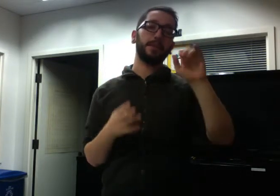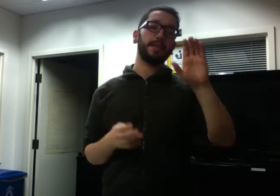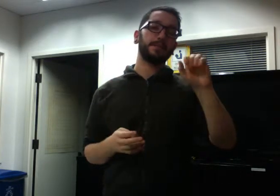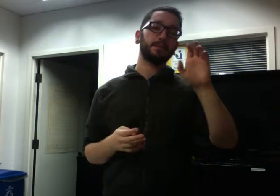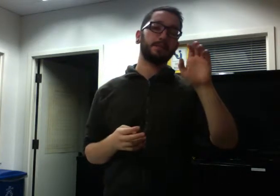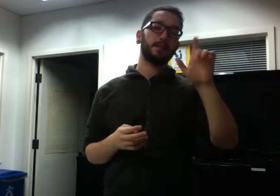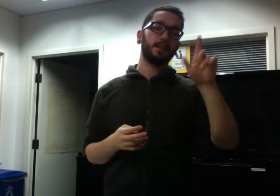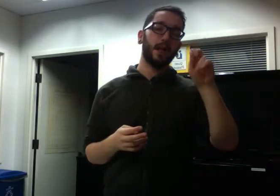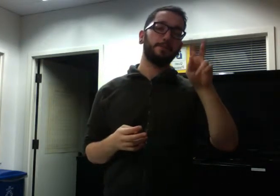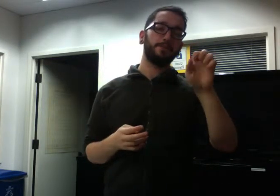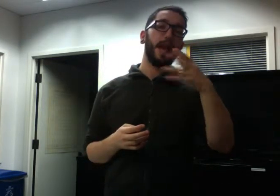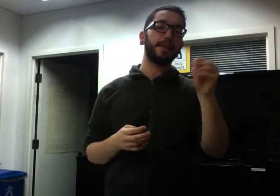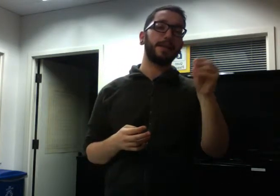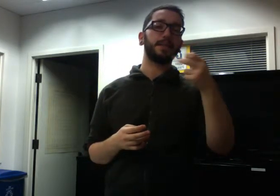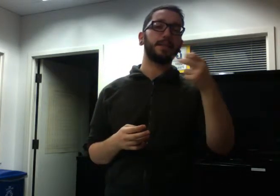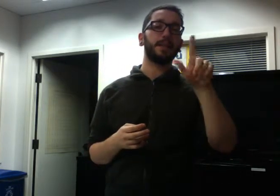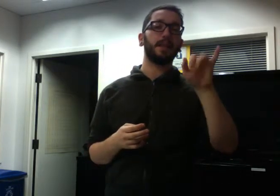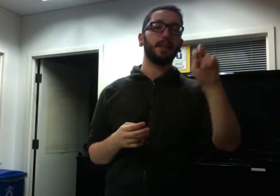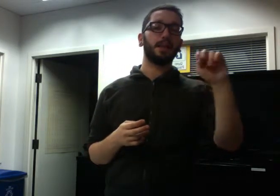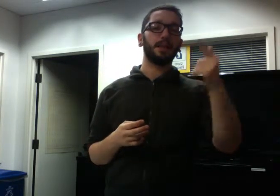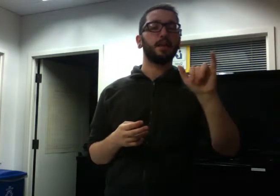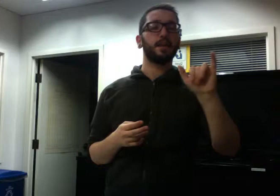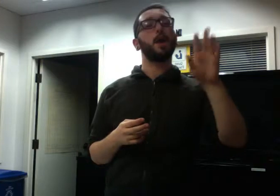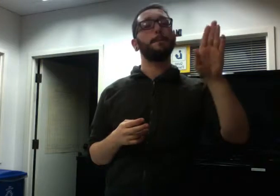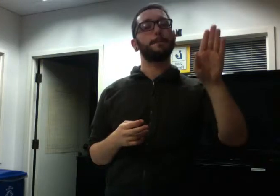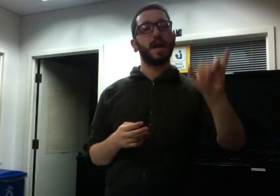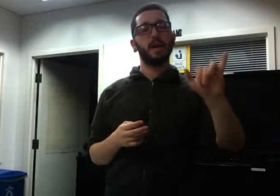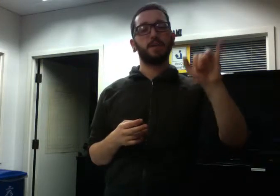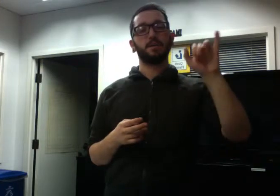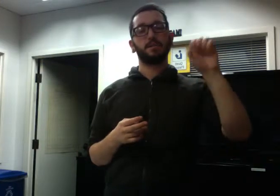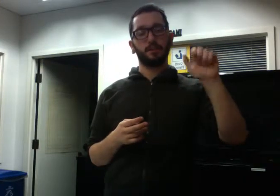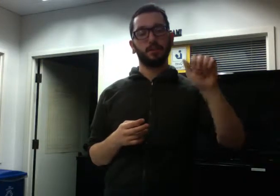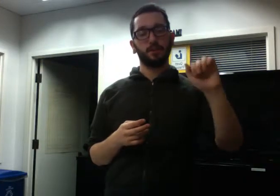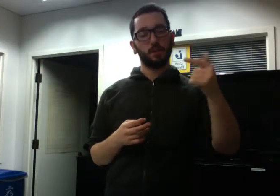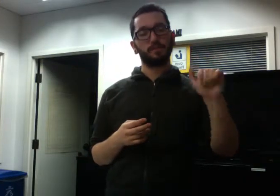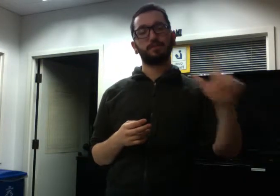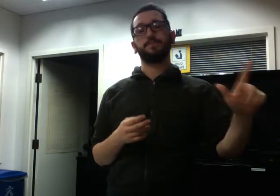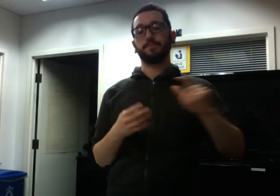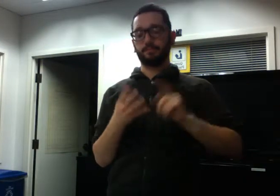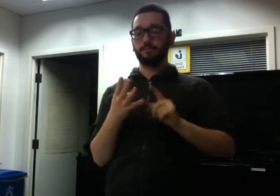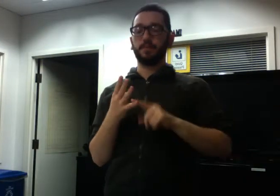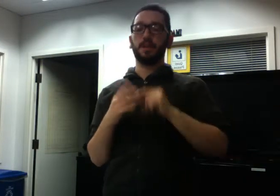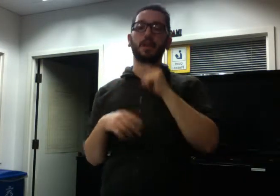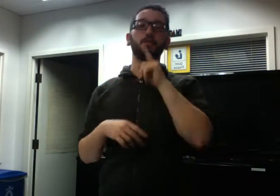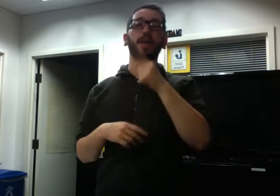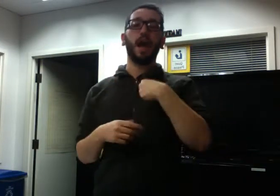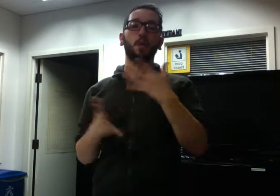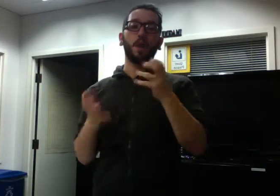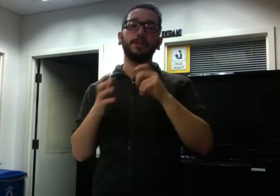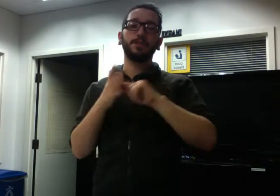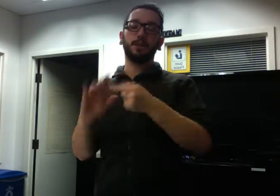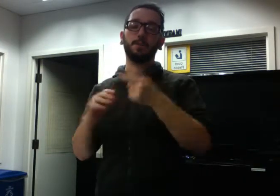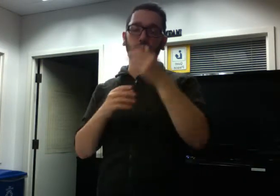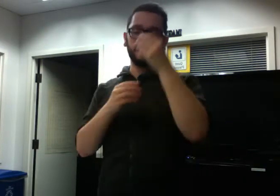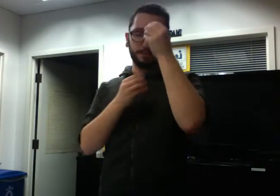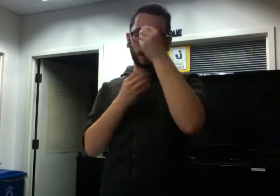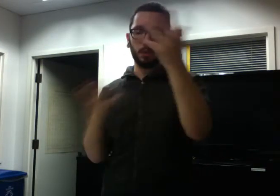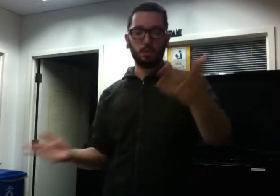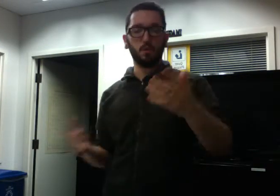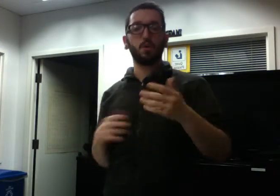S. Siegel. I'd like to begin by telling you a story. There once were 3 brick masons working together on a